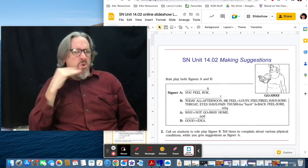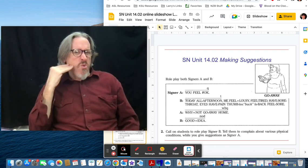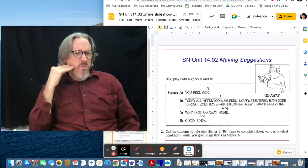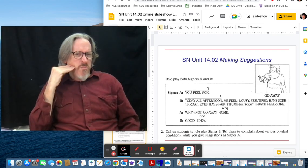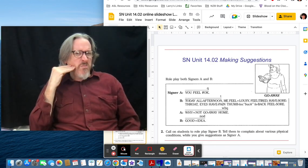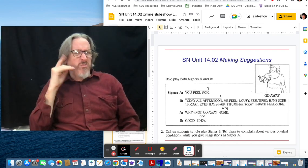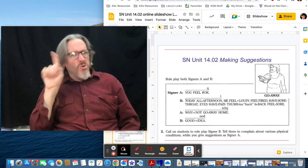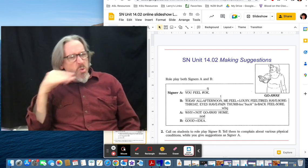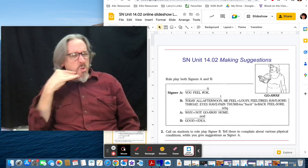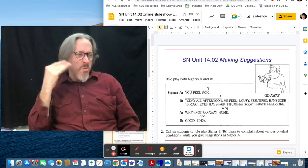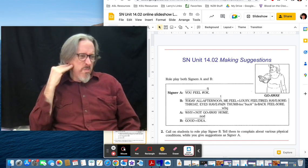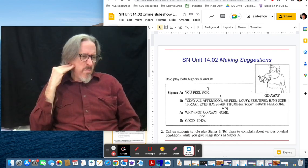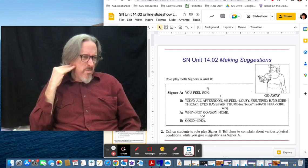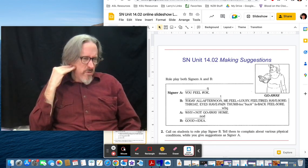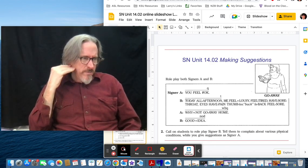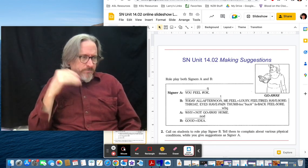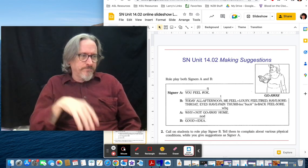go home?